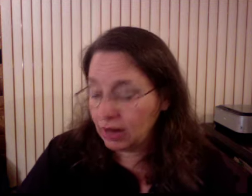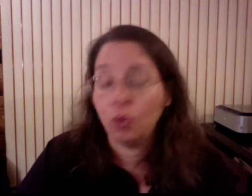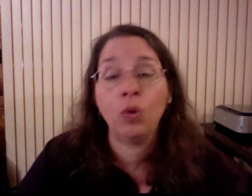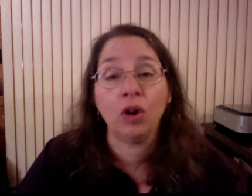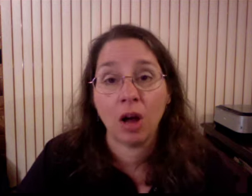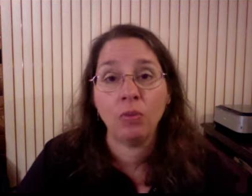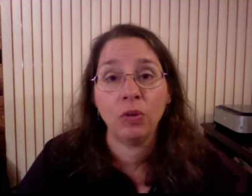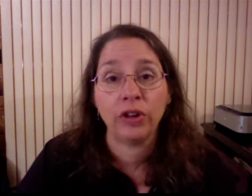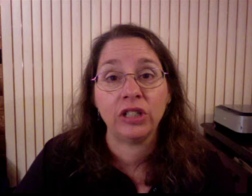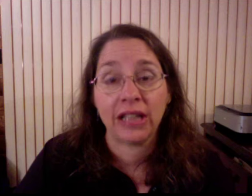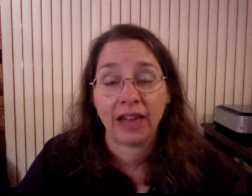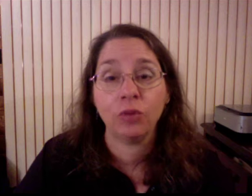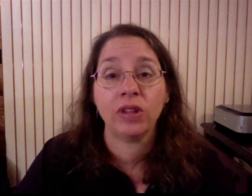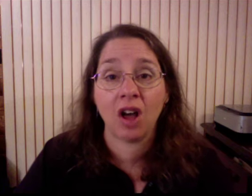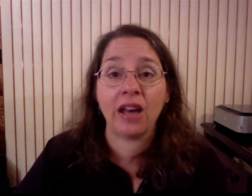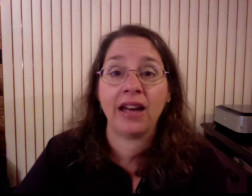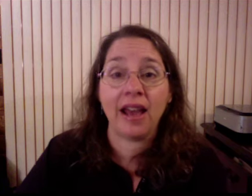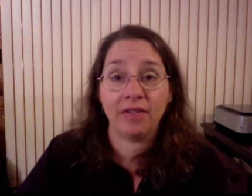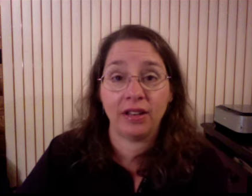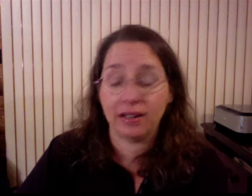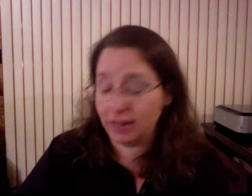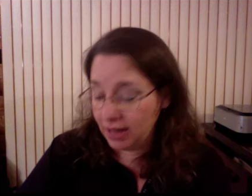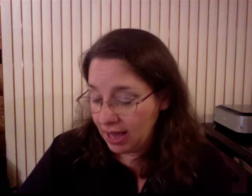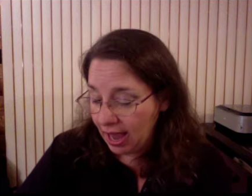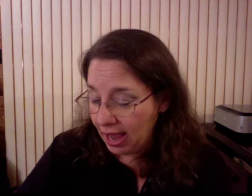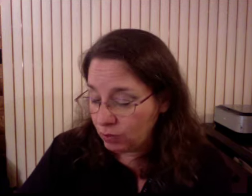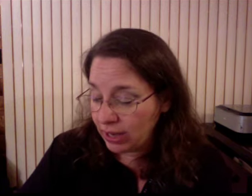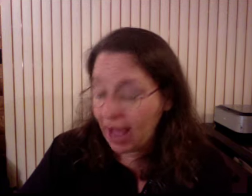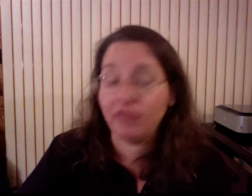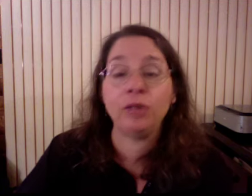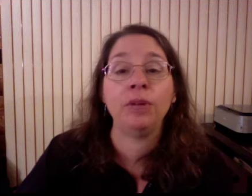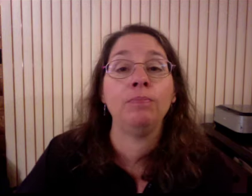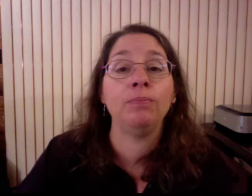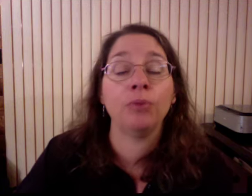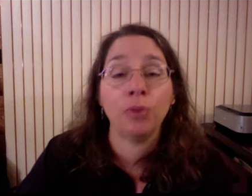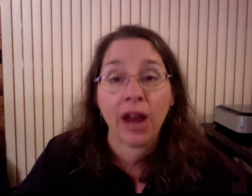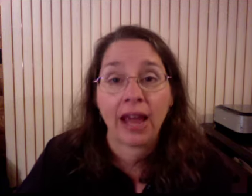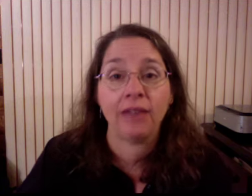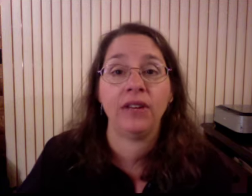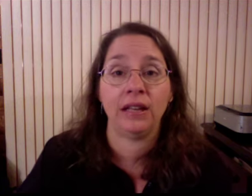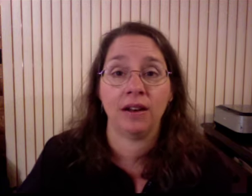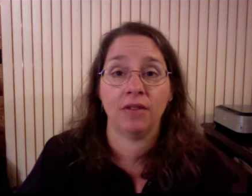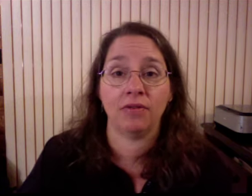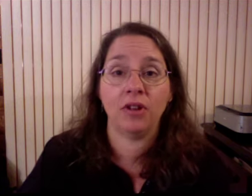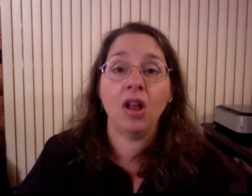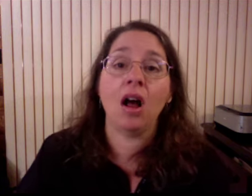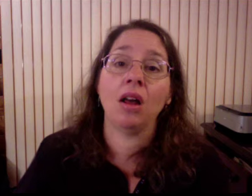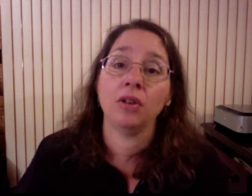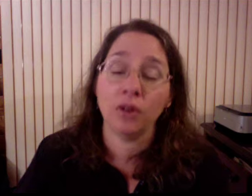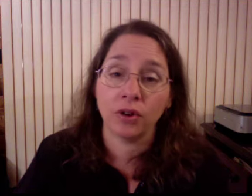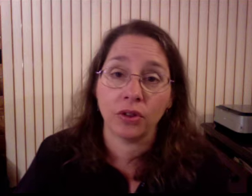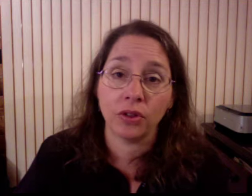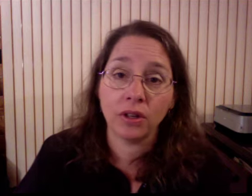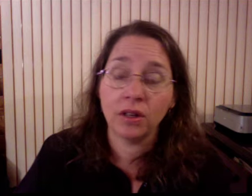will come when we are together with God in heaven, and we have to be brave enough on earth